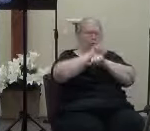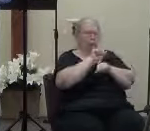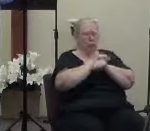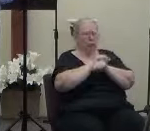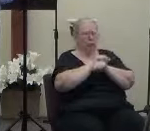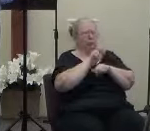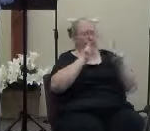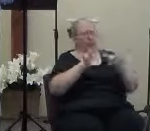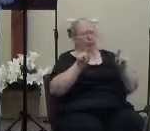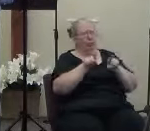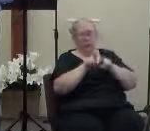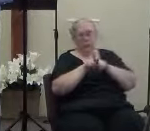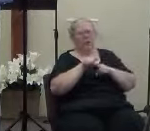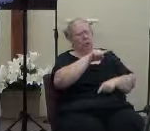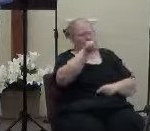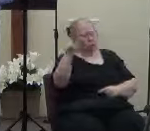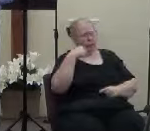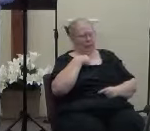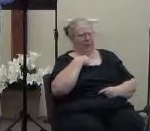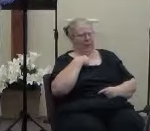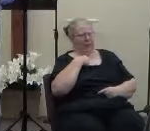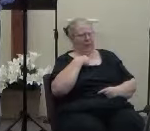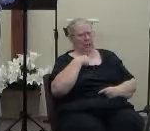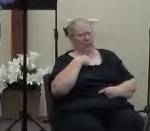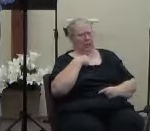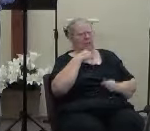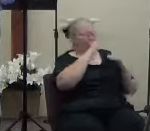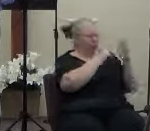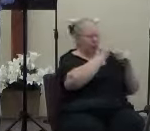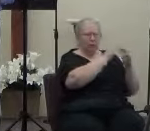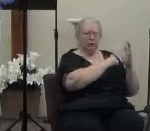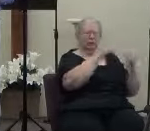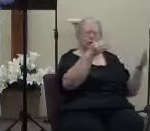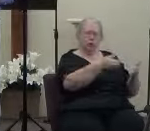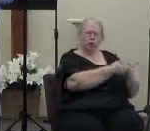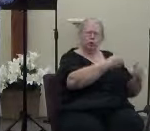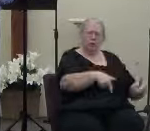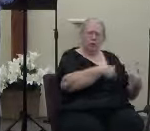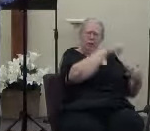cause restoration and renewal in somebody's broken heart. Wow.